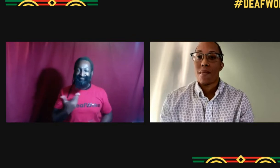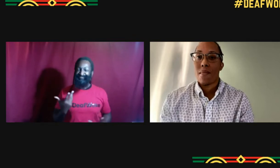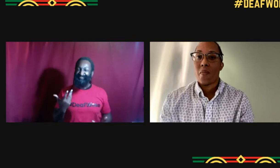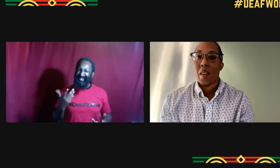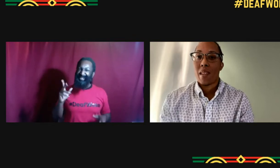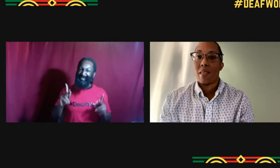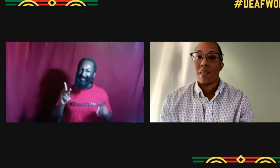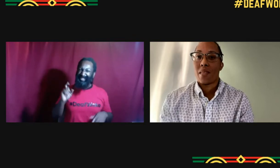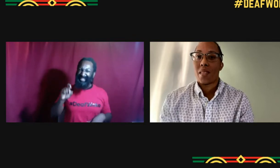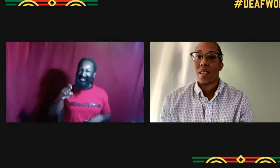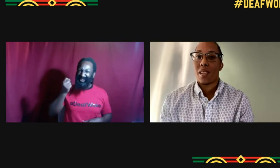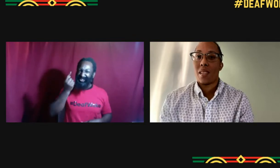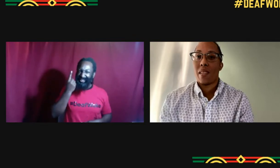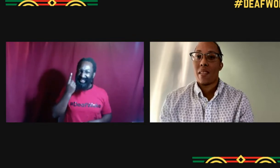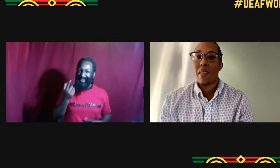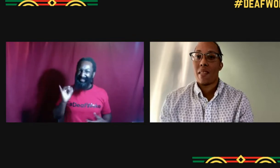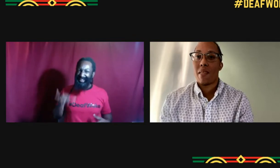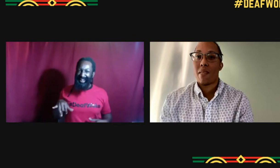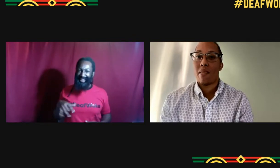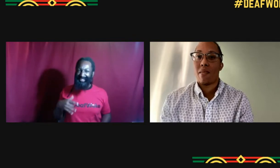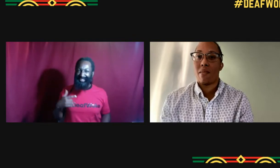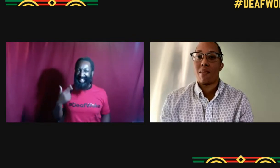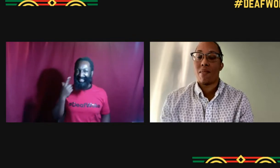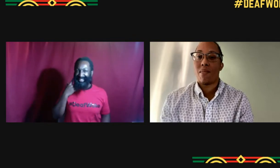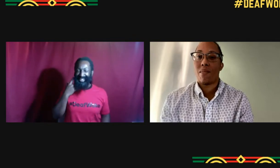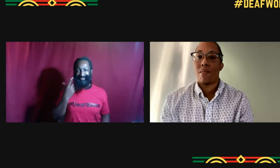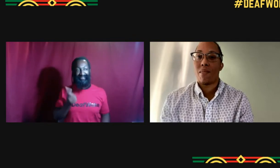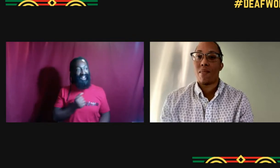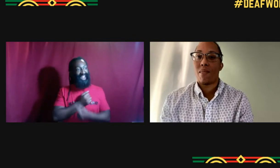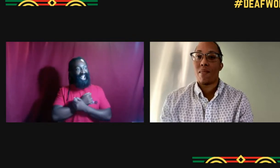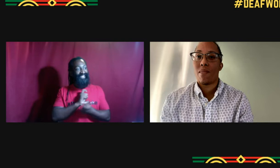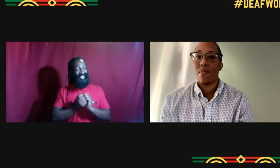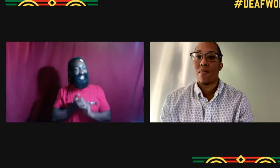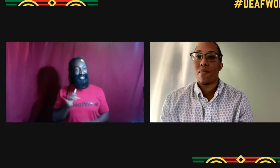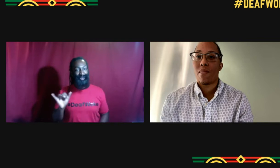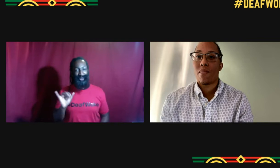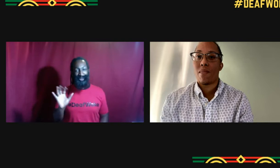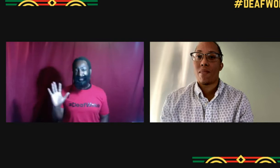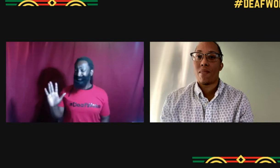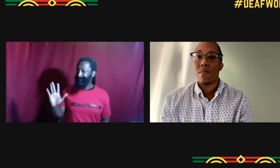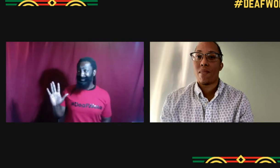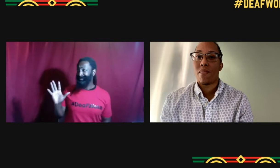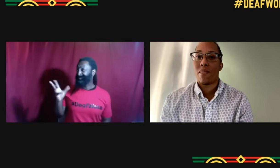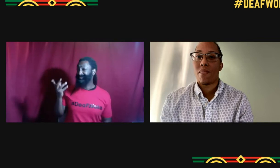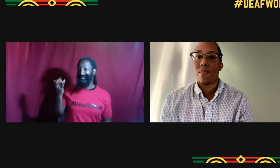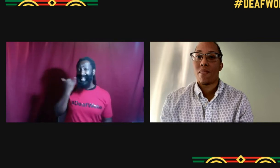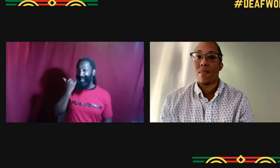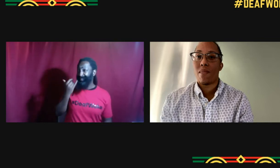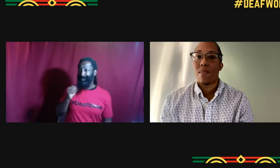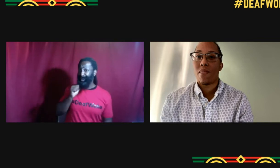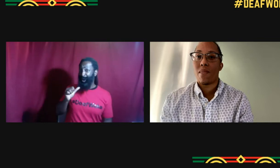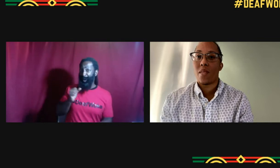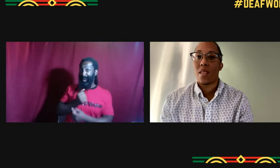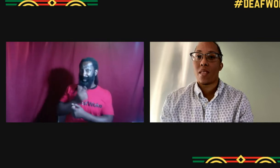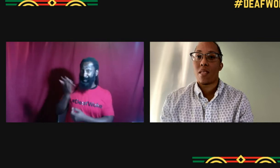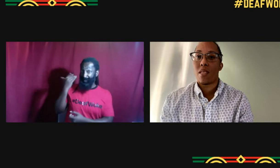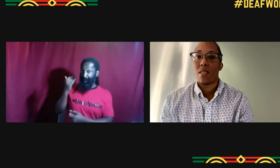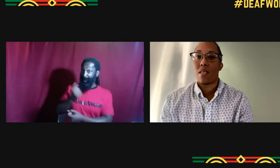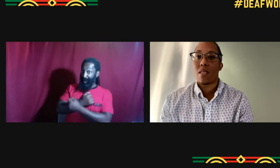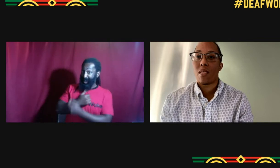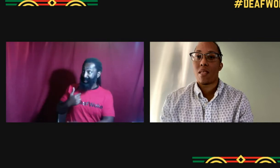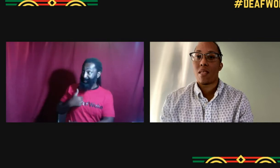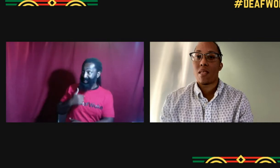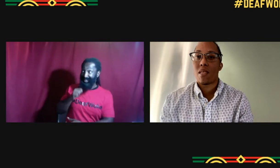does not change. And I want people to understand that. Mm-hmm. Love does not